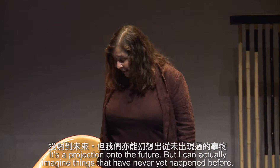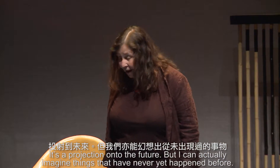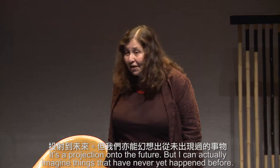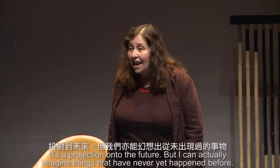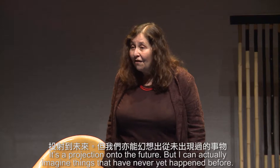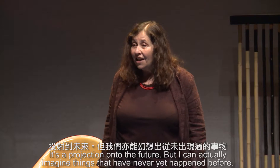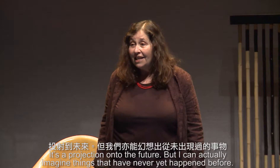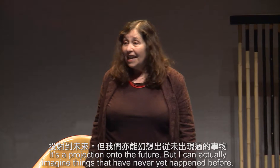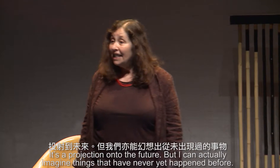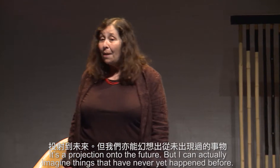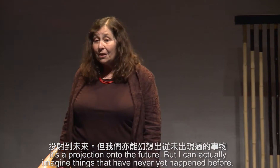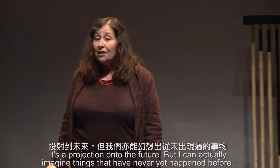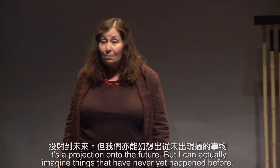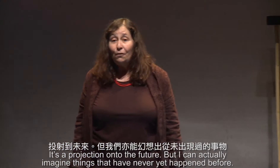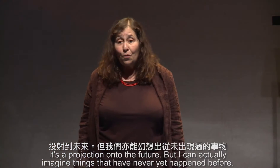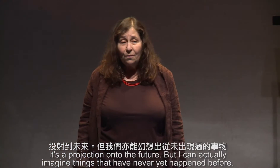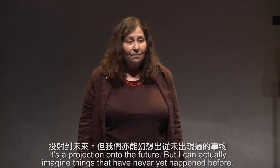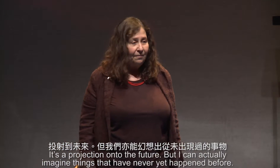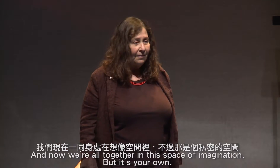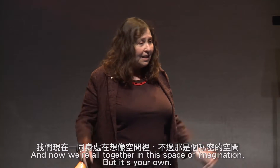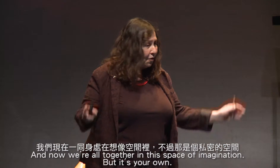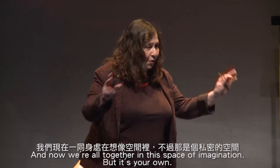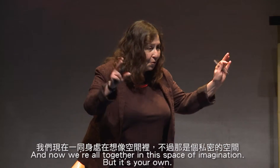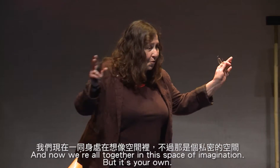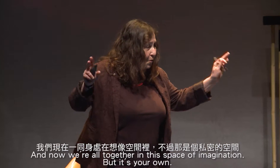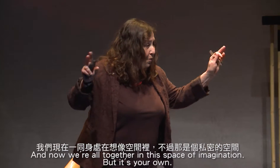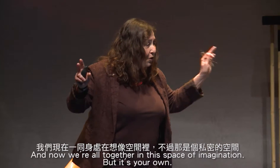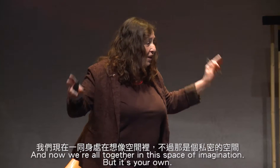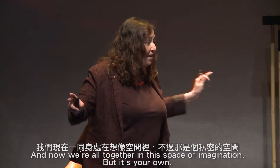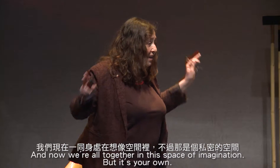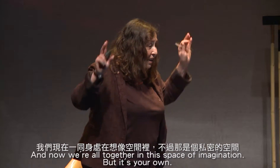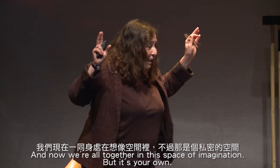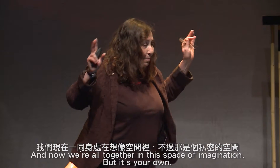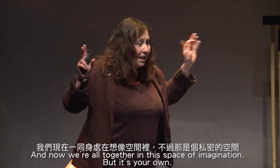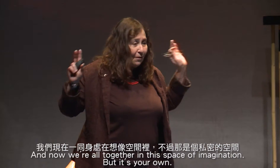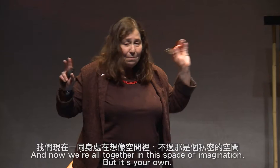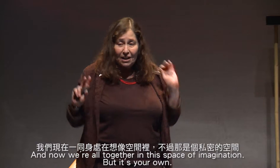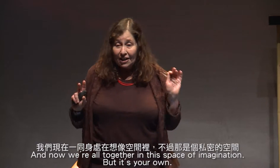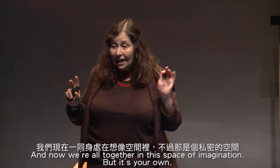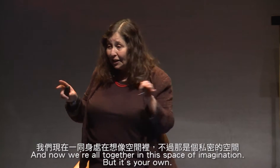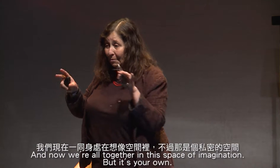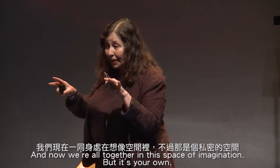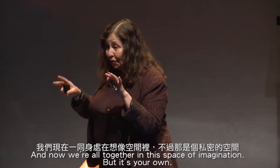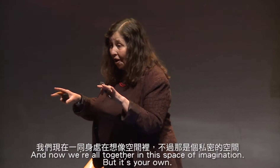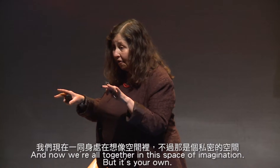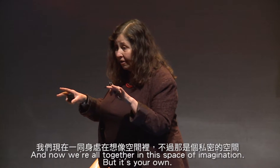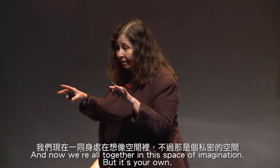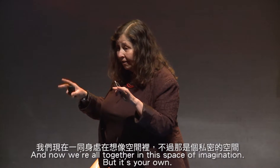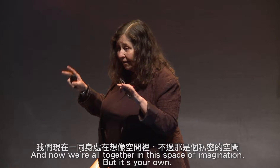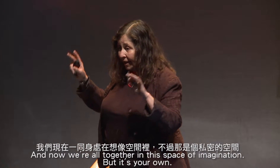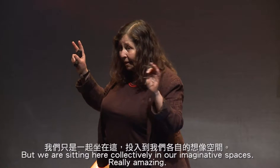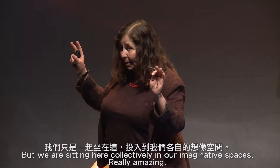things that have never yet happened before. And now we're all together in this space of imagination, but it's your